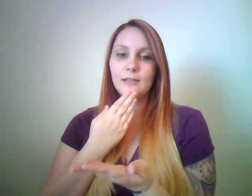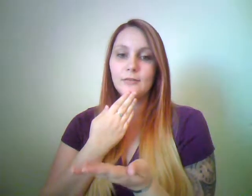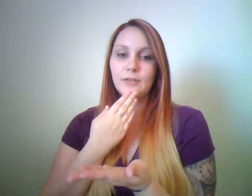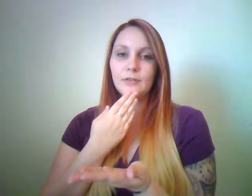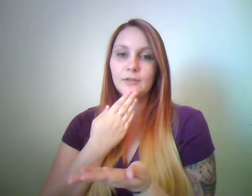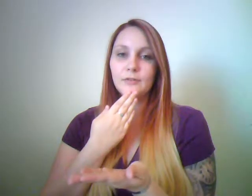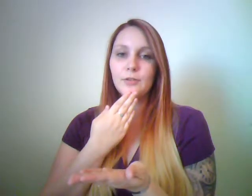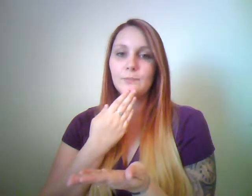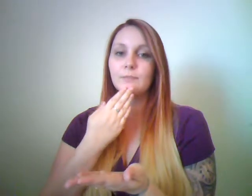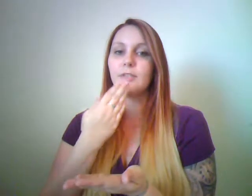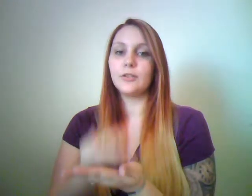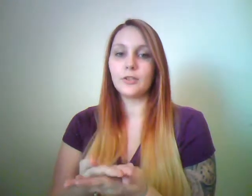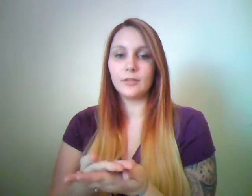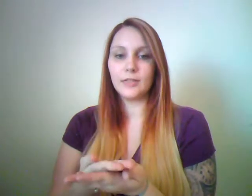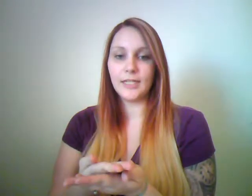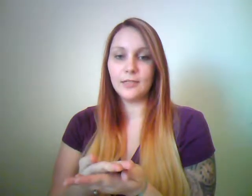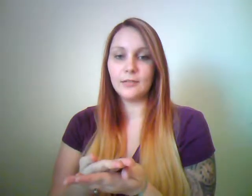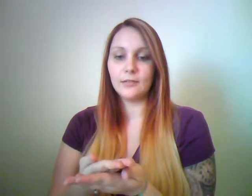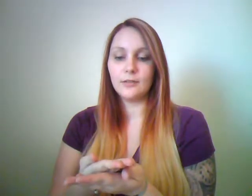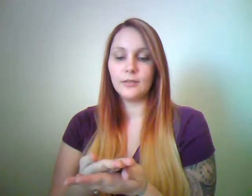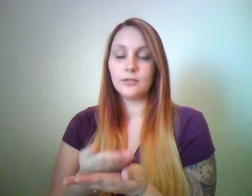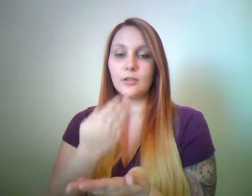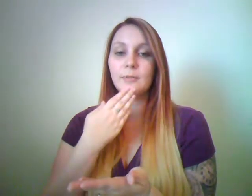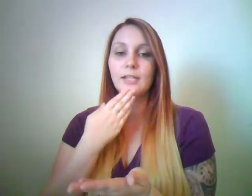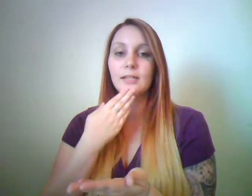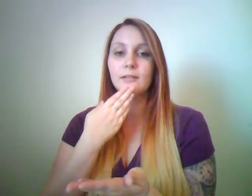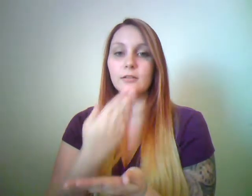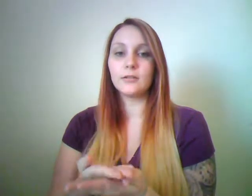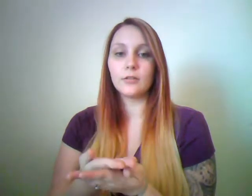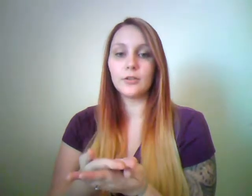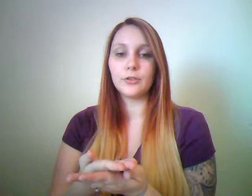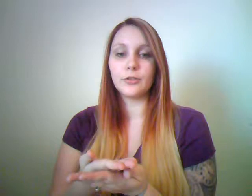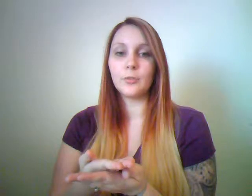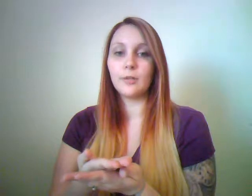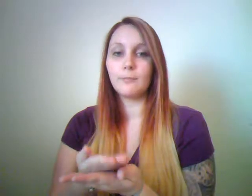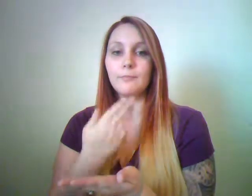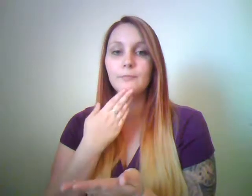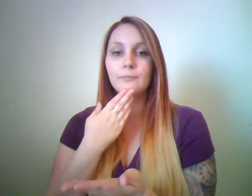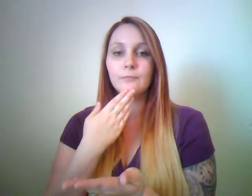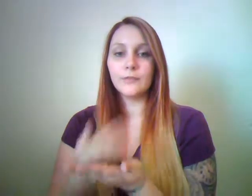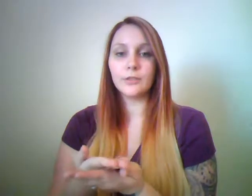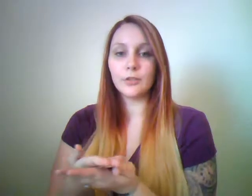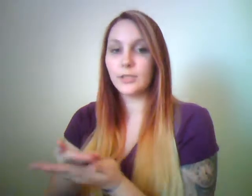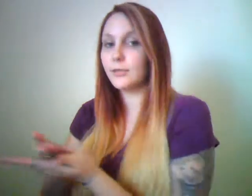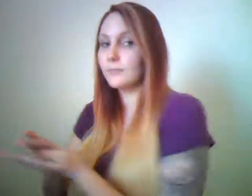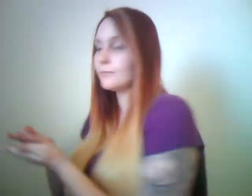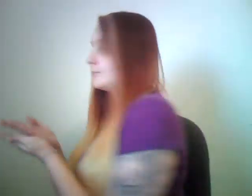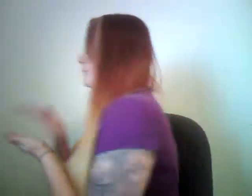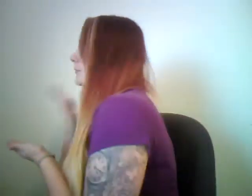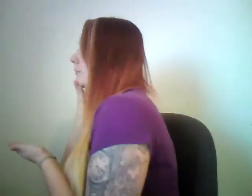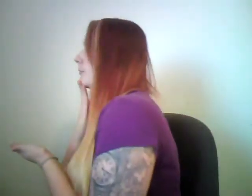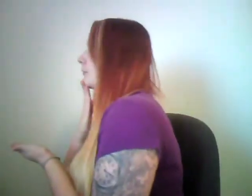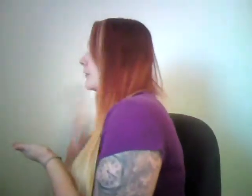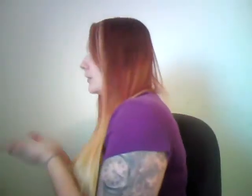flat in front of you, and you're going to land your dominant hand on your other palm. Good.